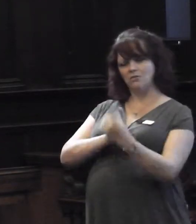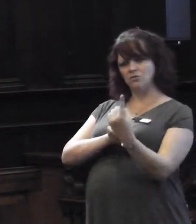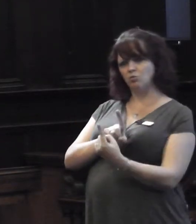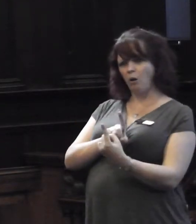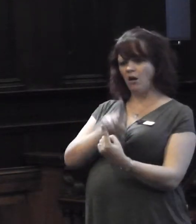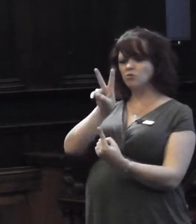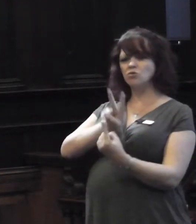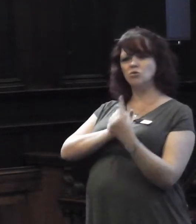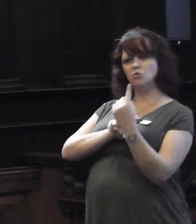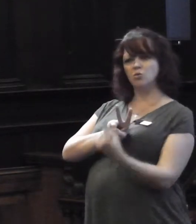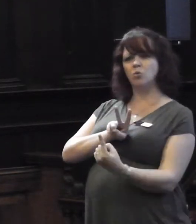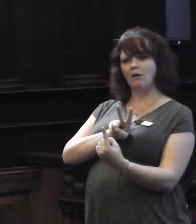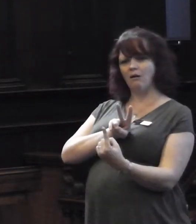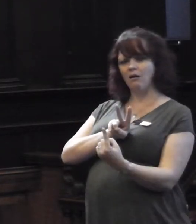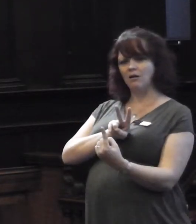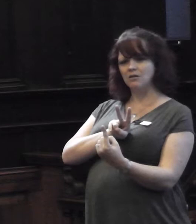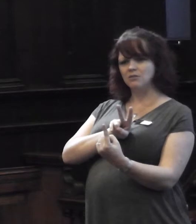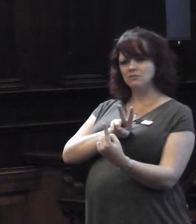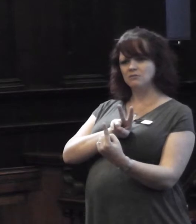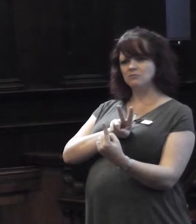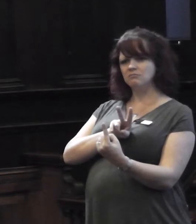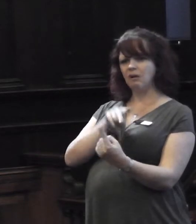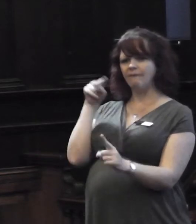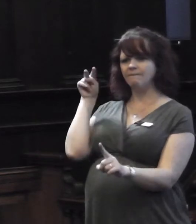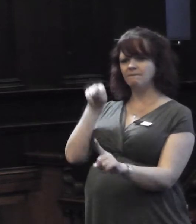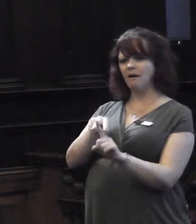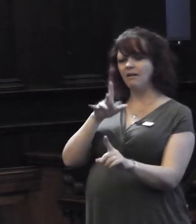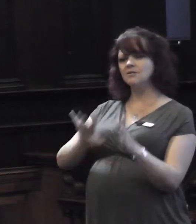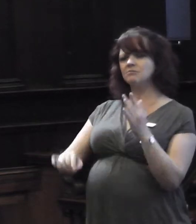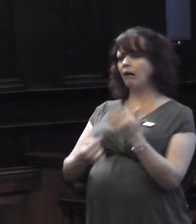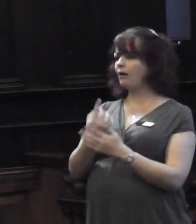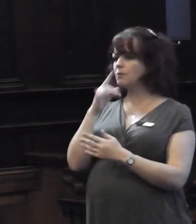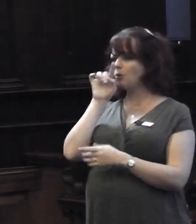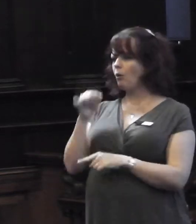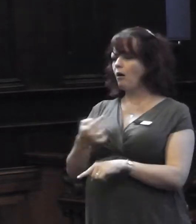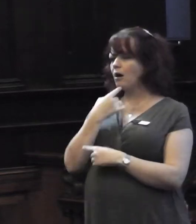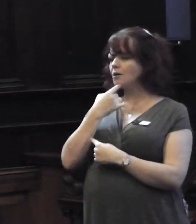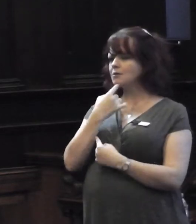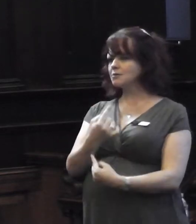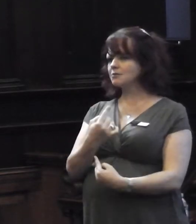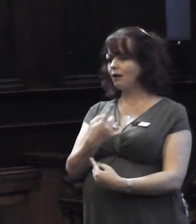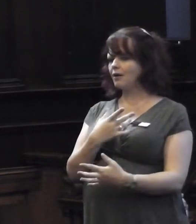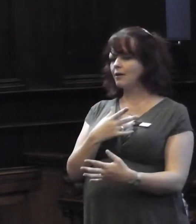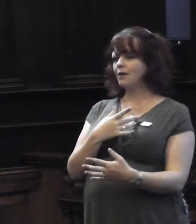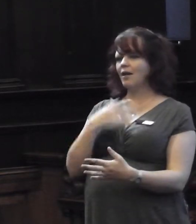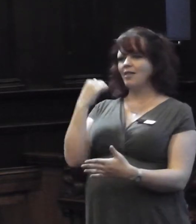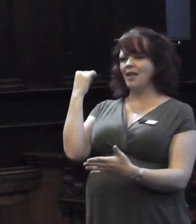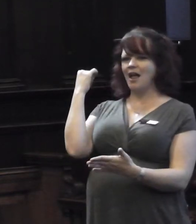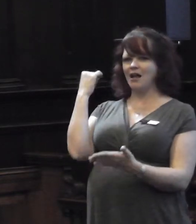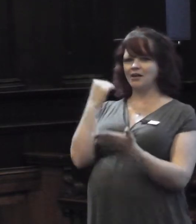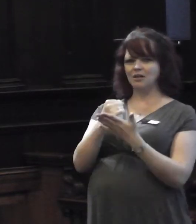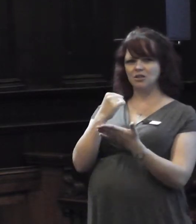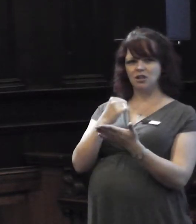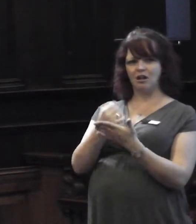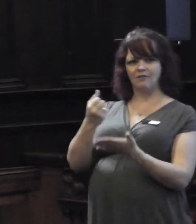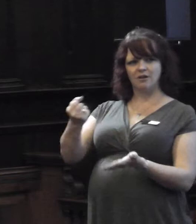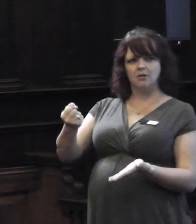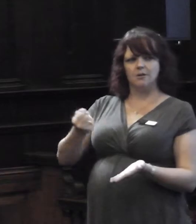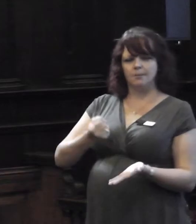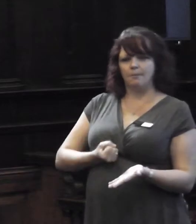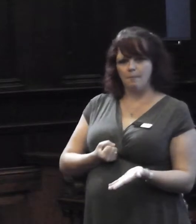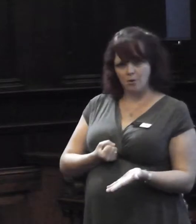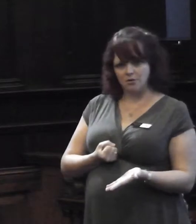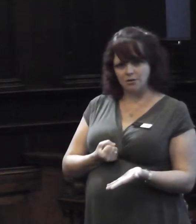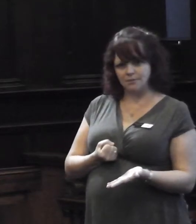or two-against-one violence, you cannot say that a knife plunged into the body